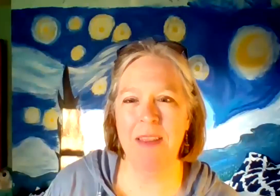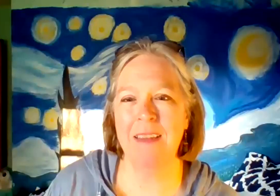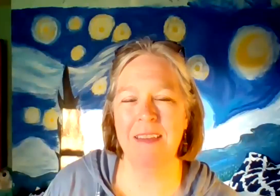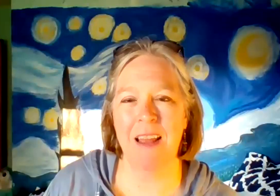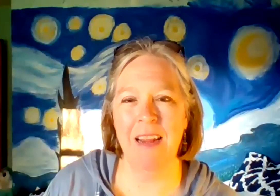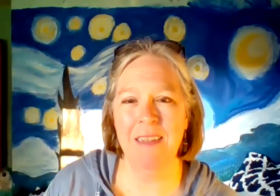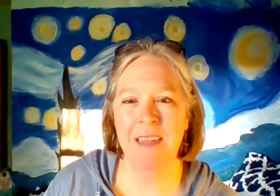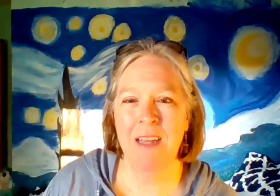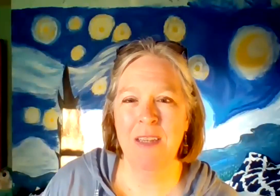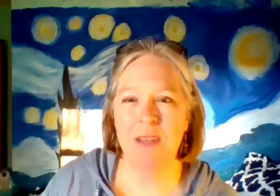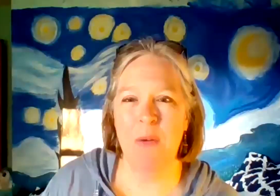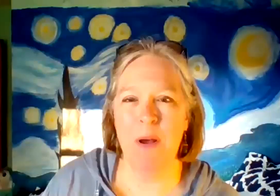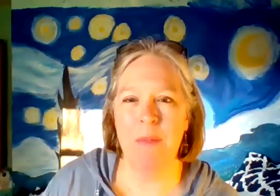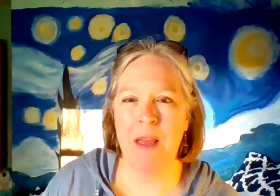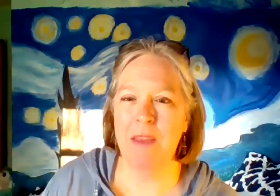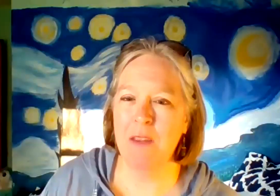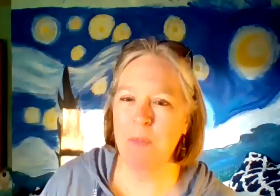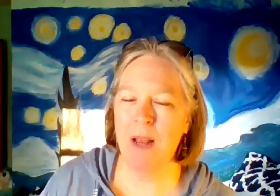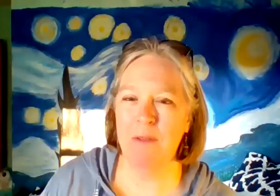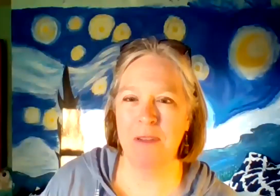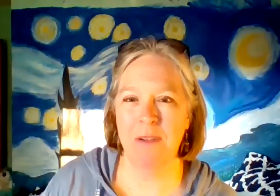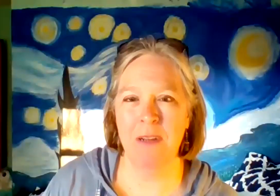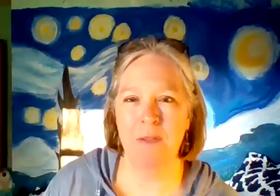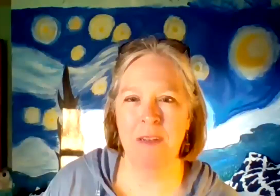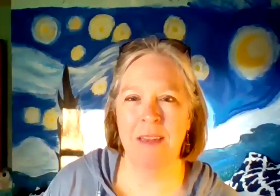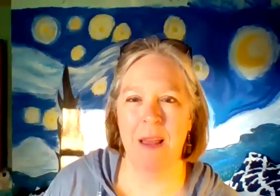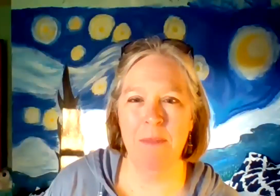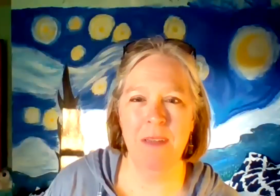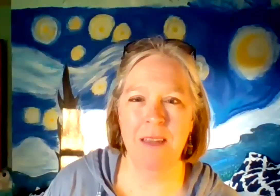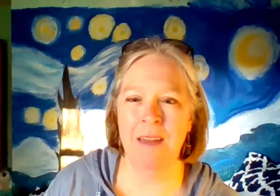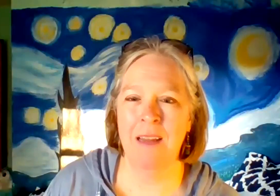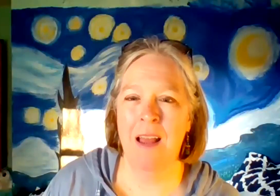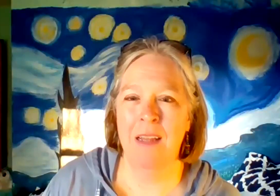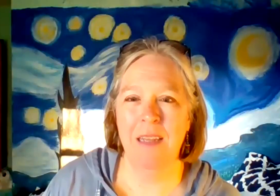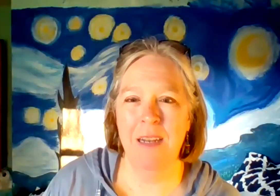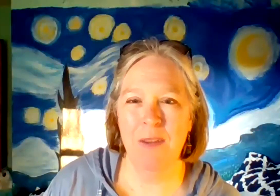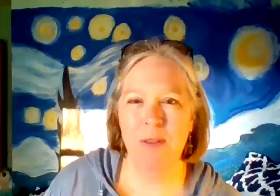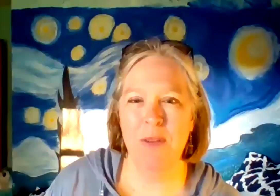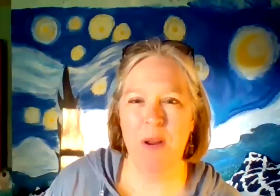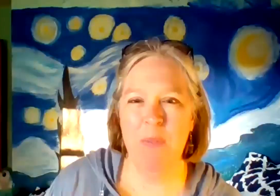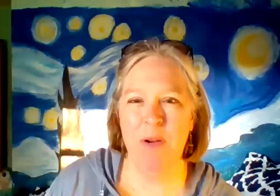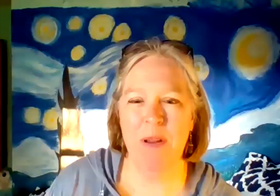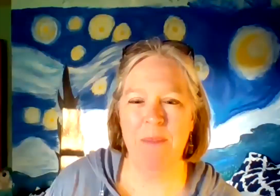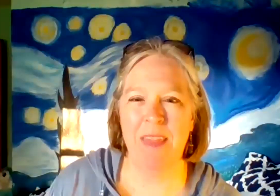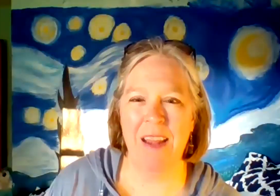with us tonight. So at this point, I will turn it over to them to lead us through this great program. Thank